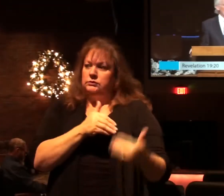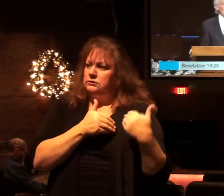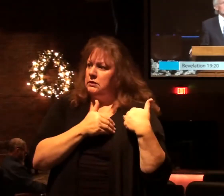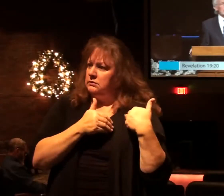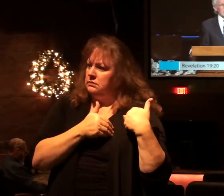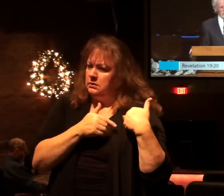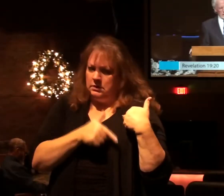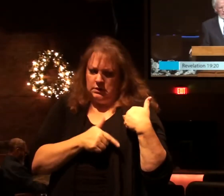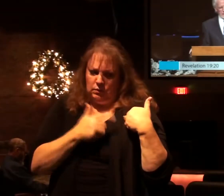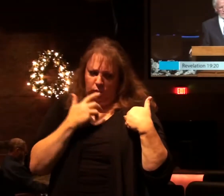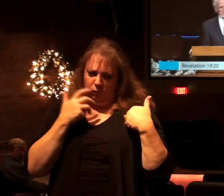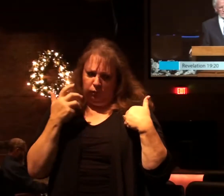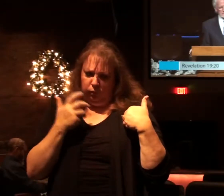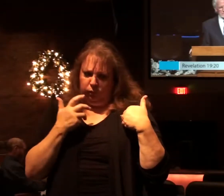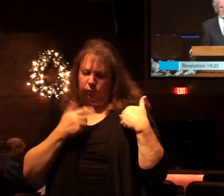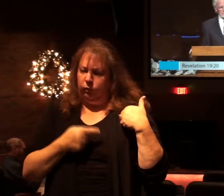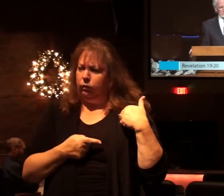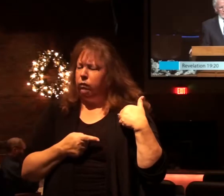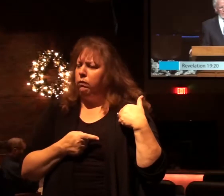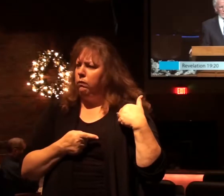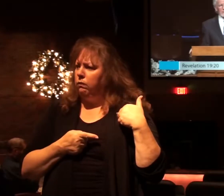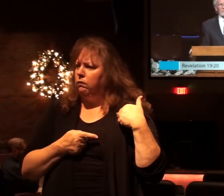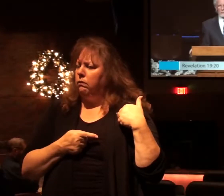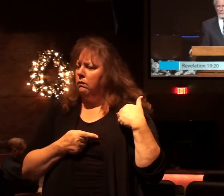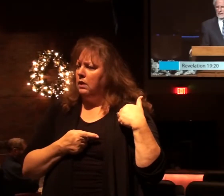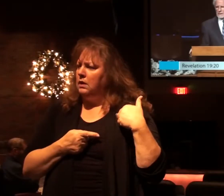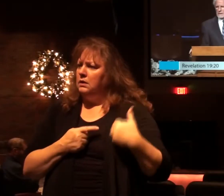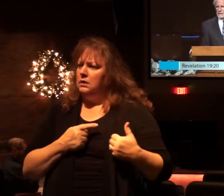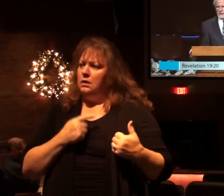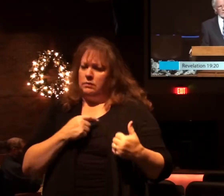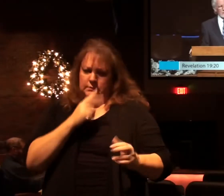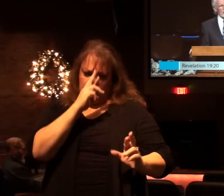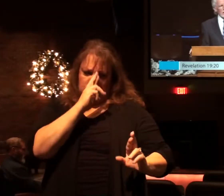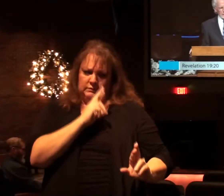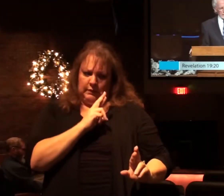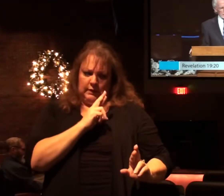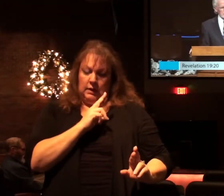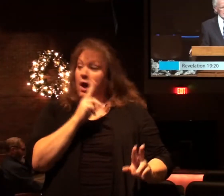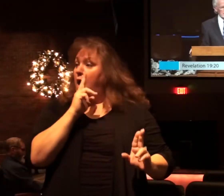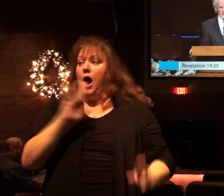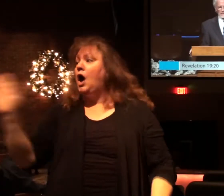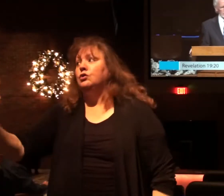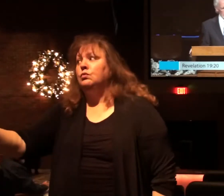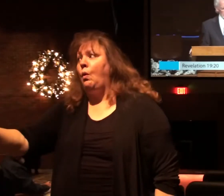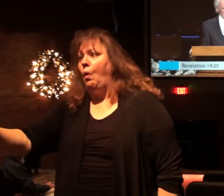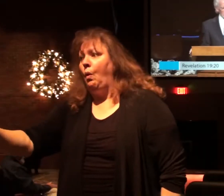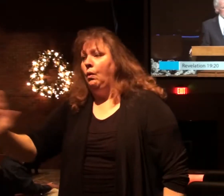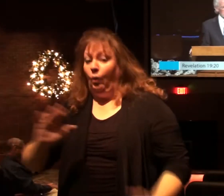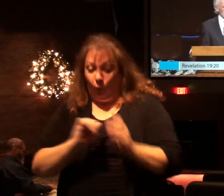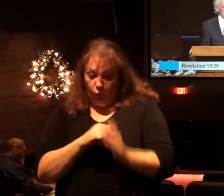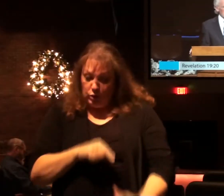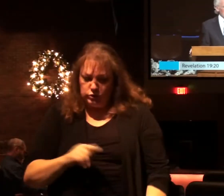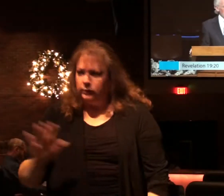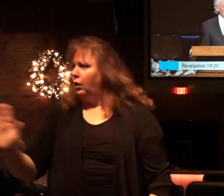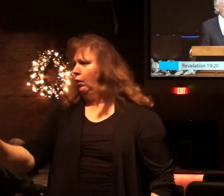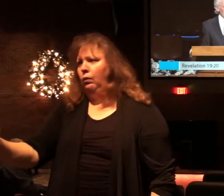He is an awesome being. To be respected, not to be honored, not to be worshipped.